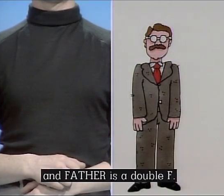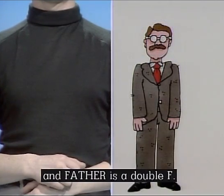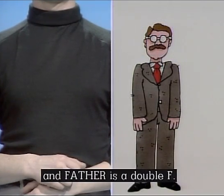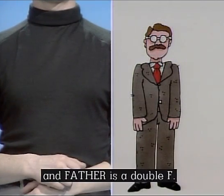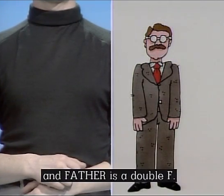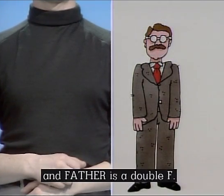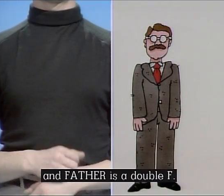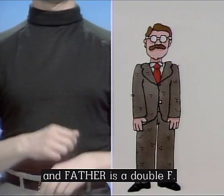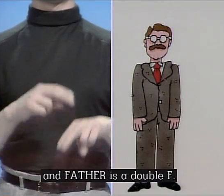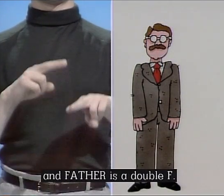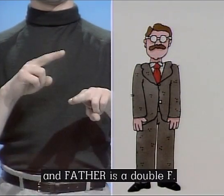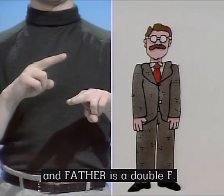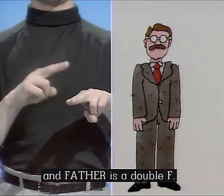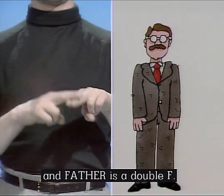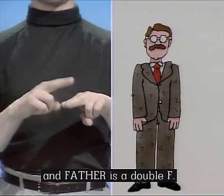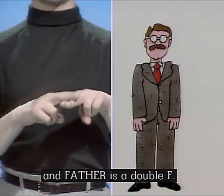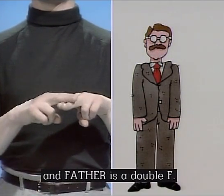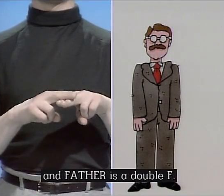and father is a double F.